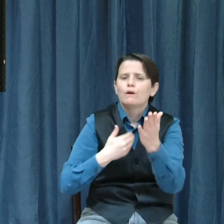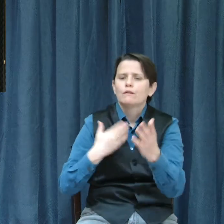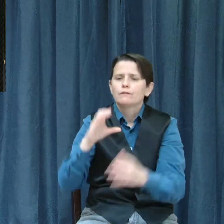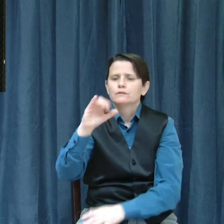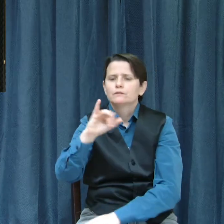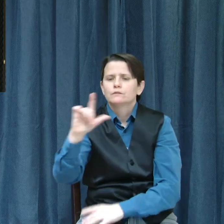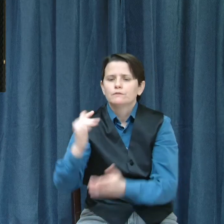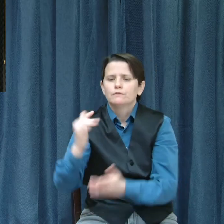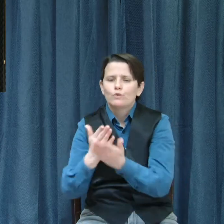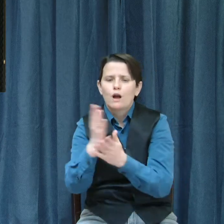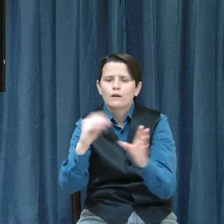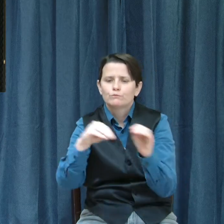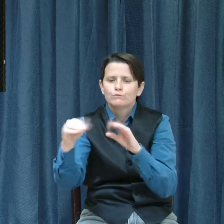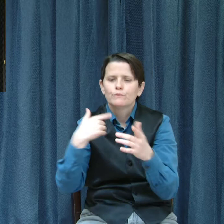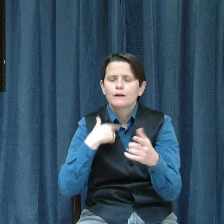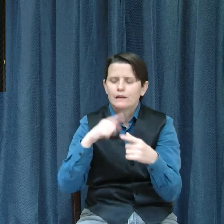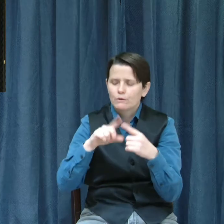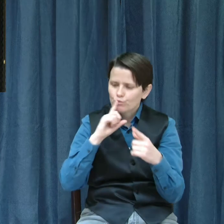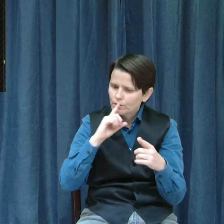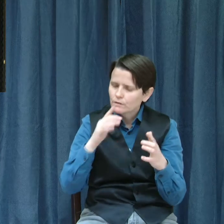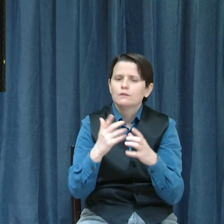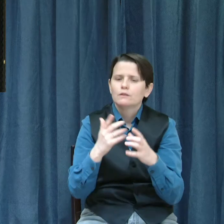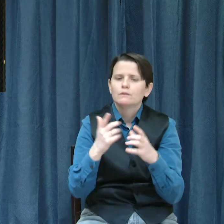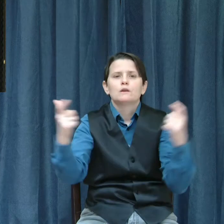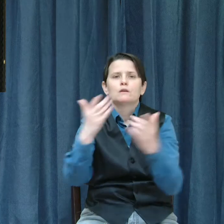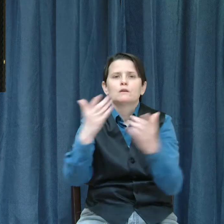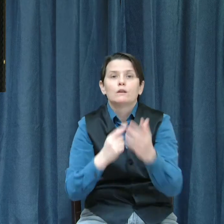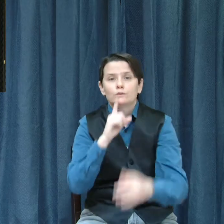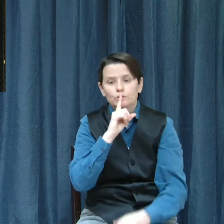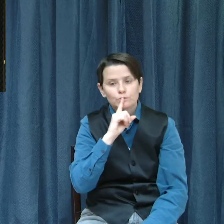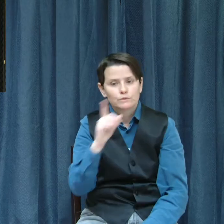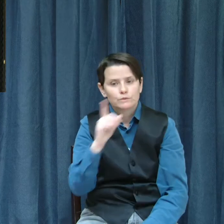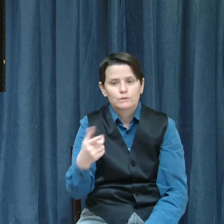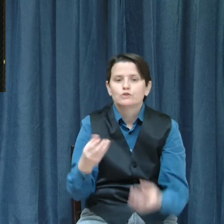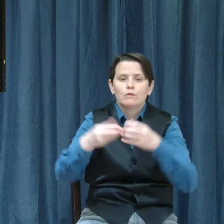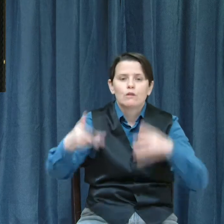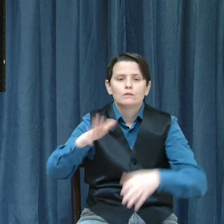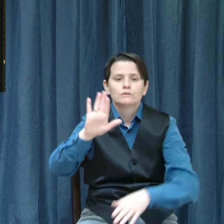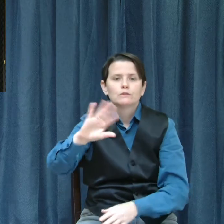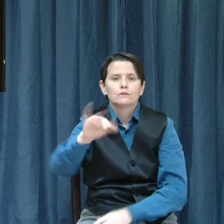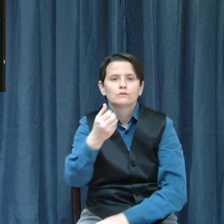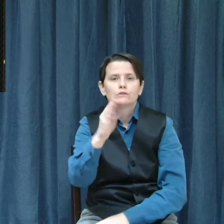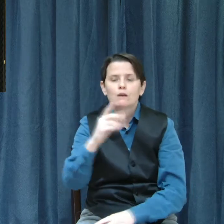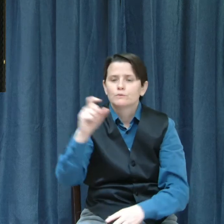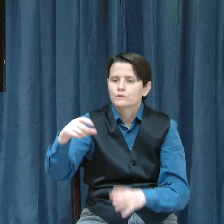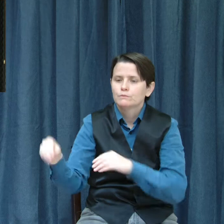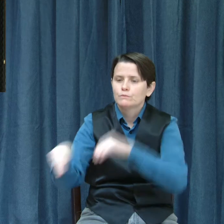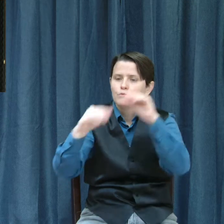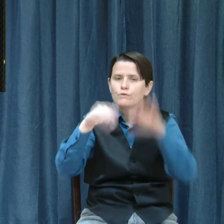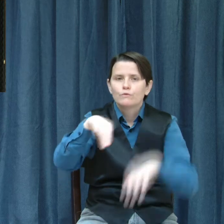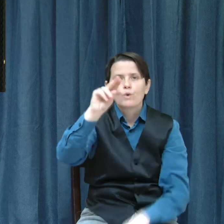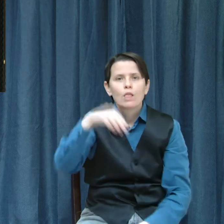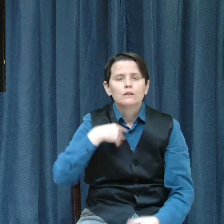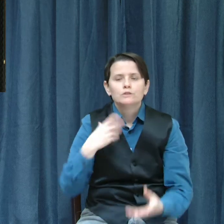really big way, and she paid for it dearly. She lost her job. They had to move up north. She lost her ability to